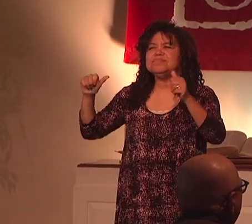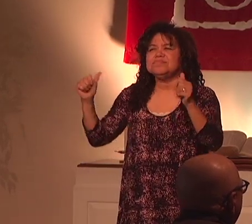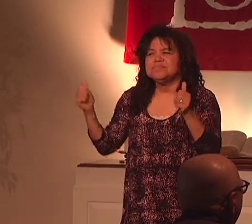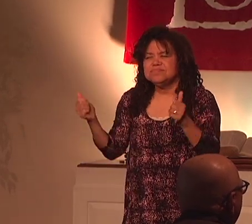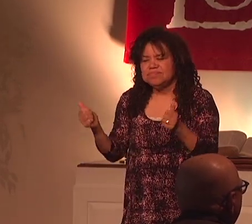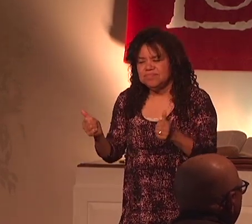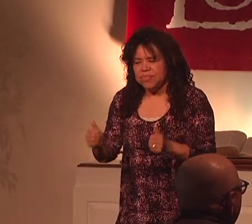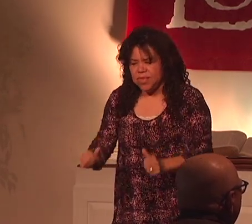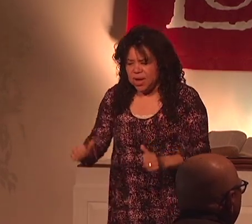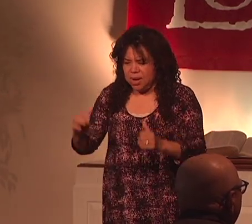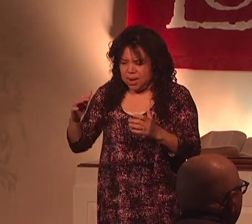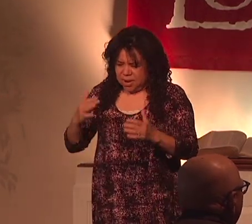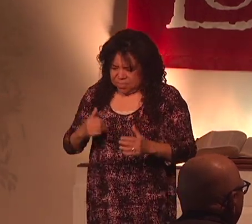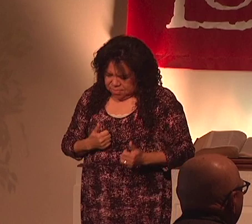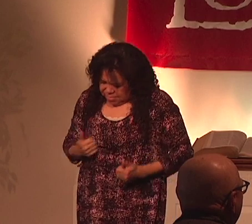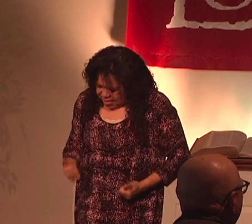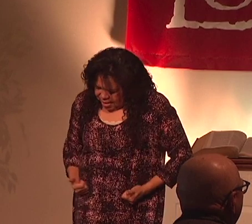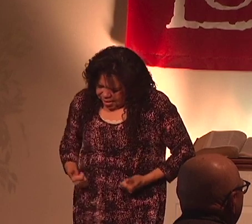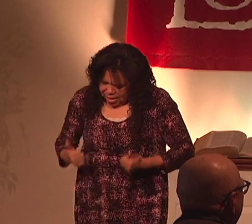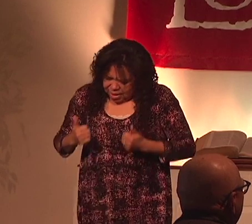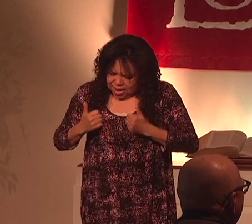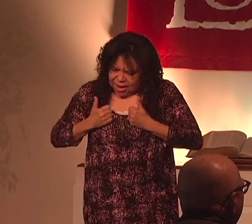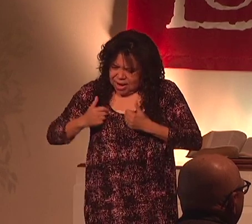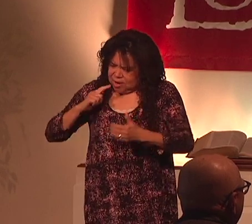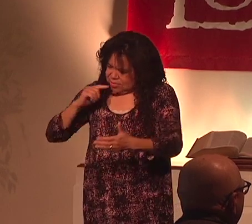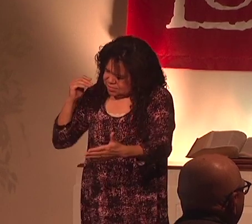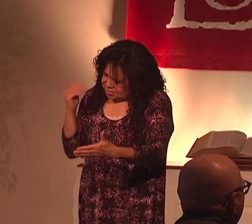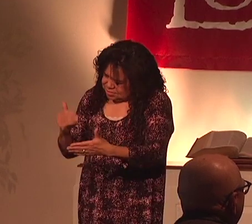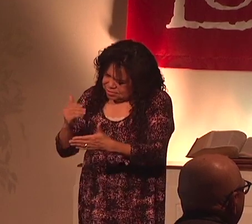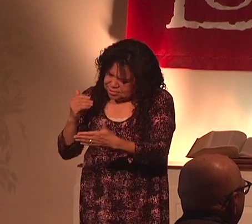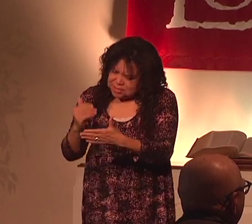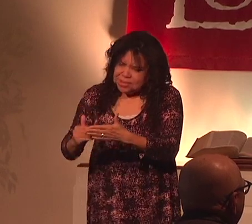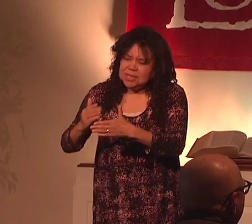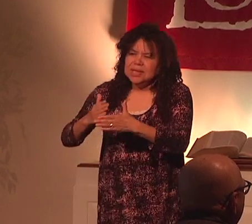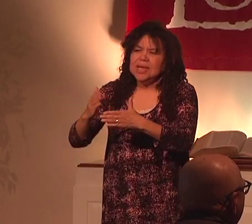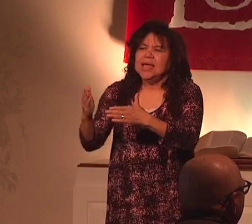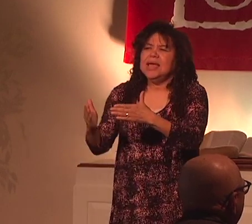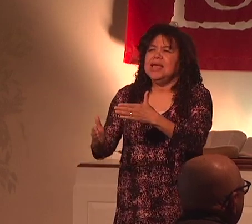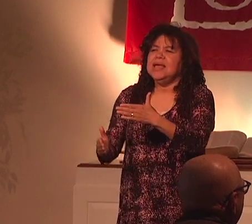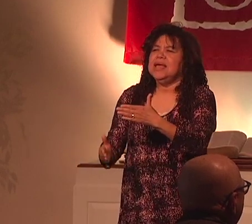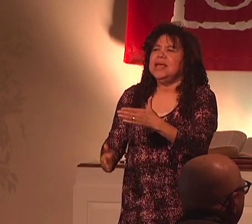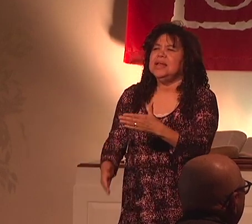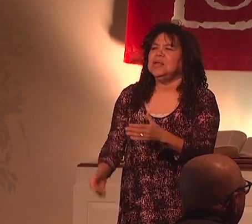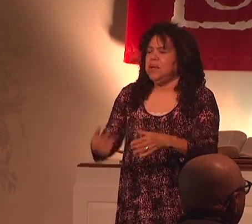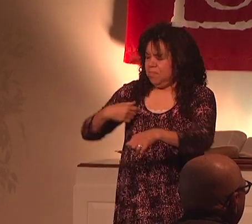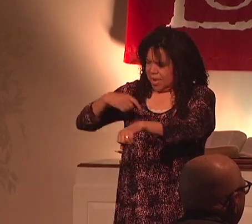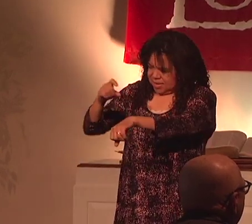The end draws near And my time has come